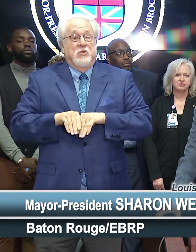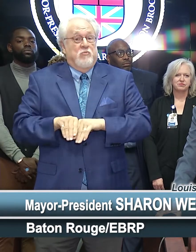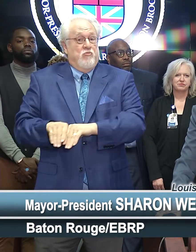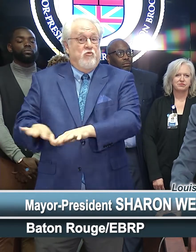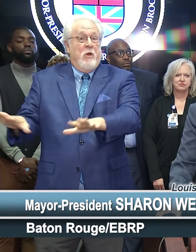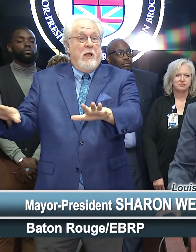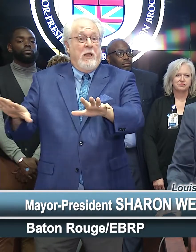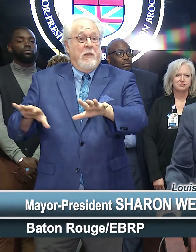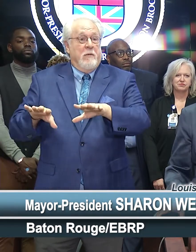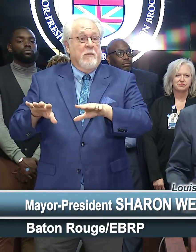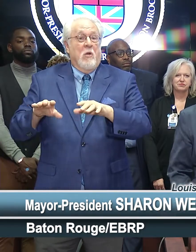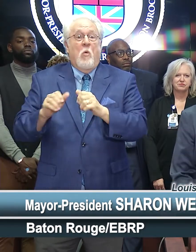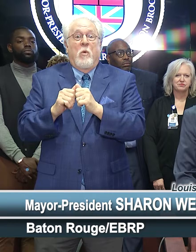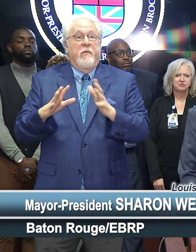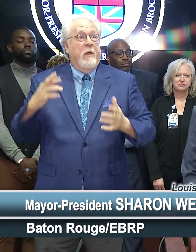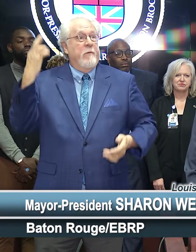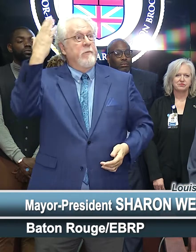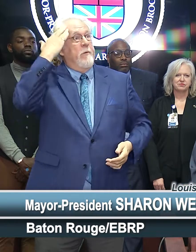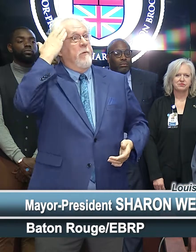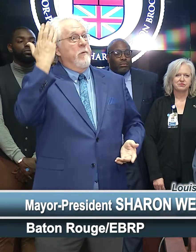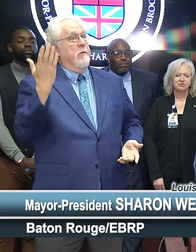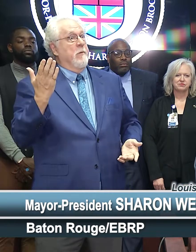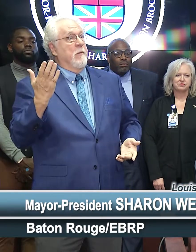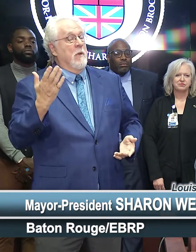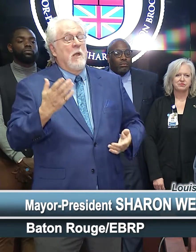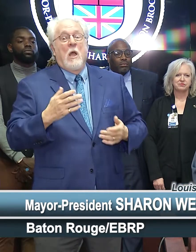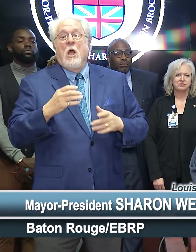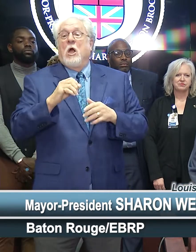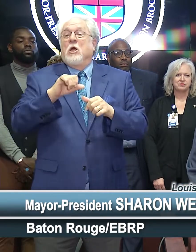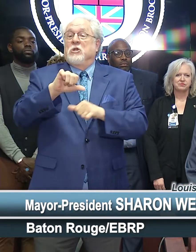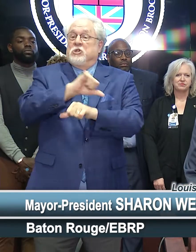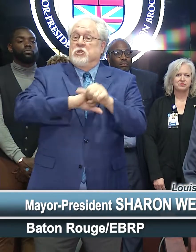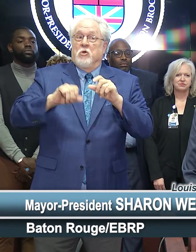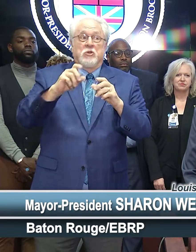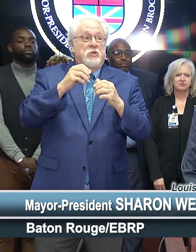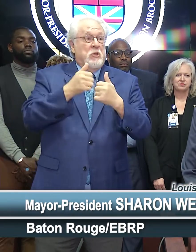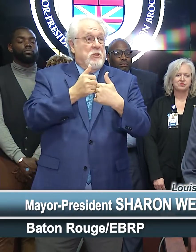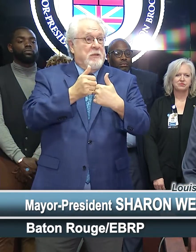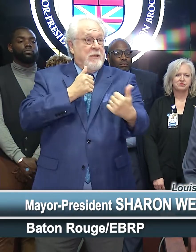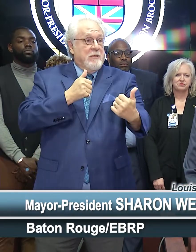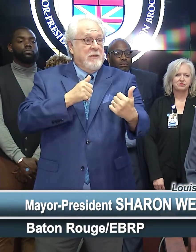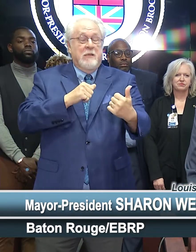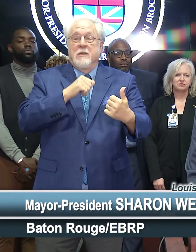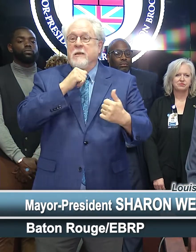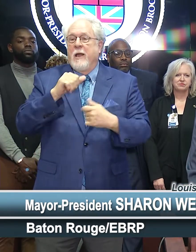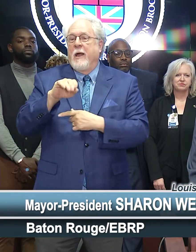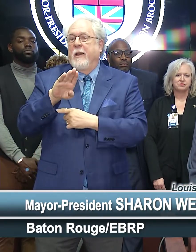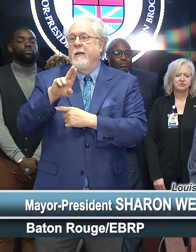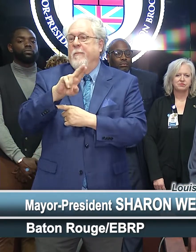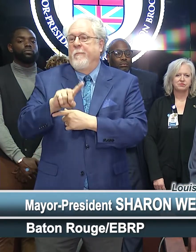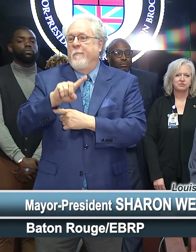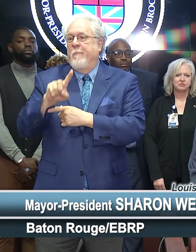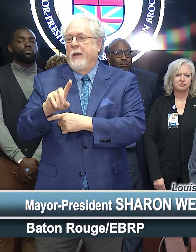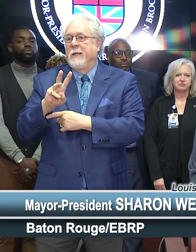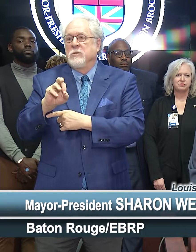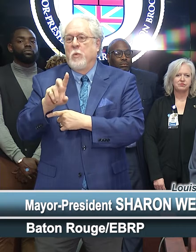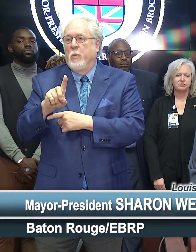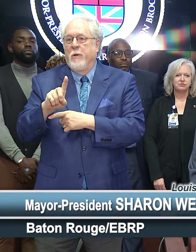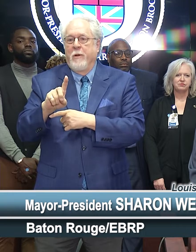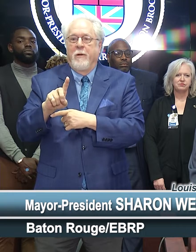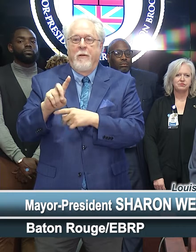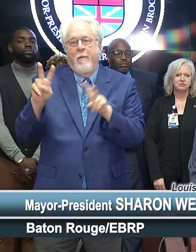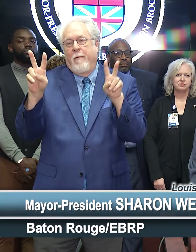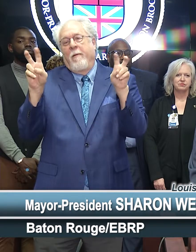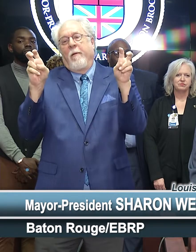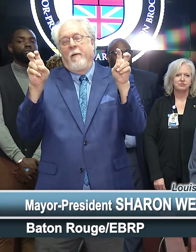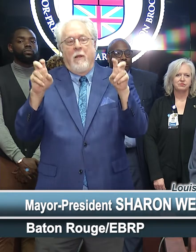disease without realizing it. Social distancing is not a buzzword. I know you've heard it a lot. There are